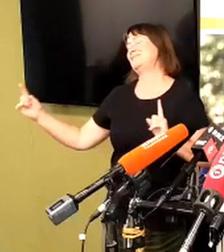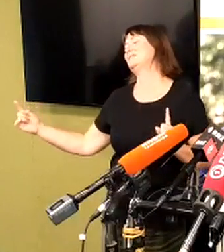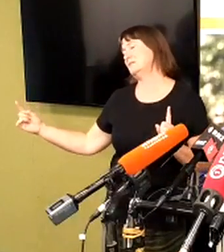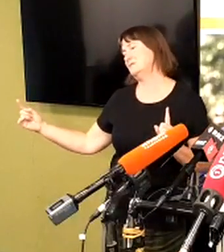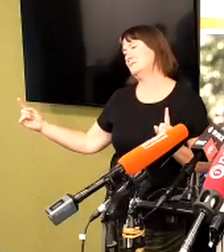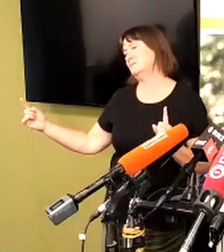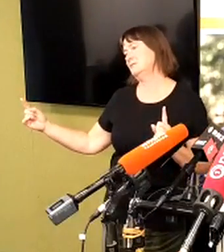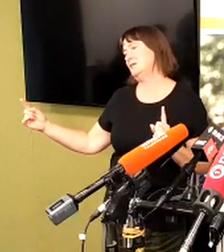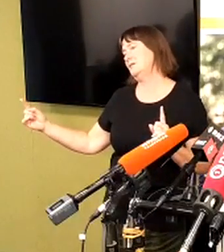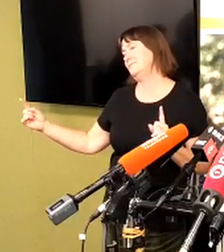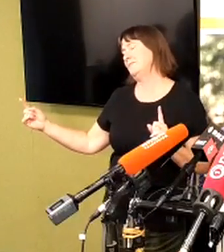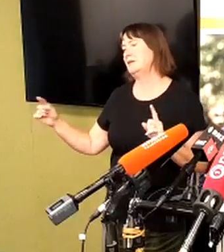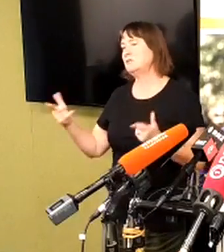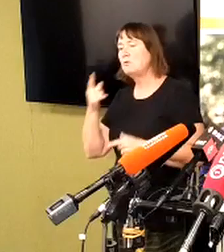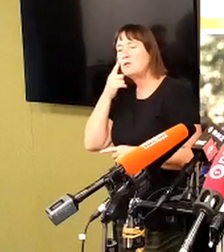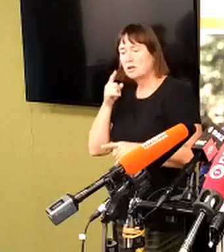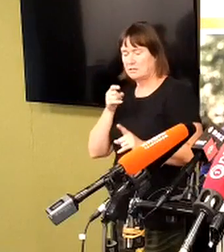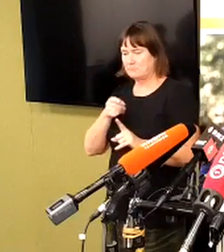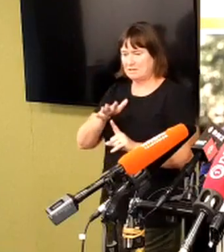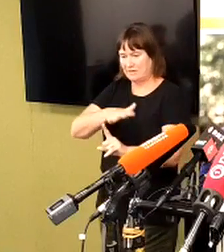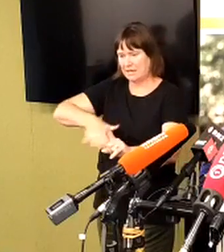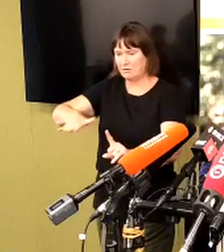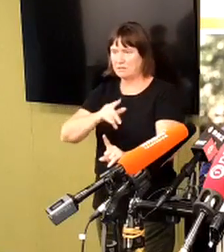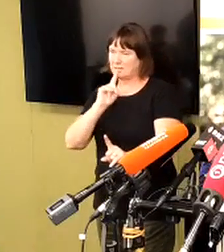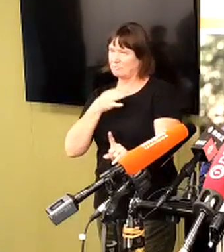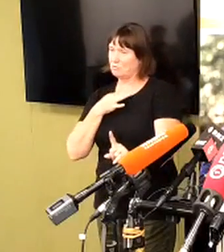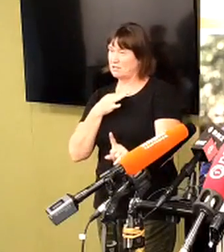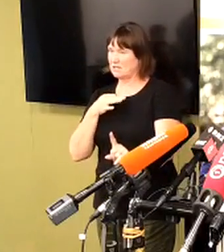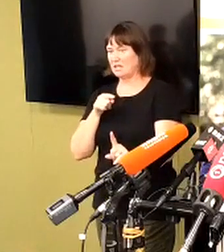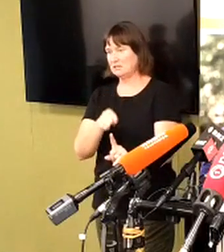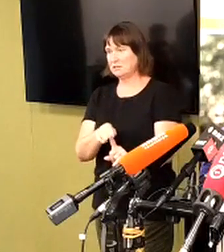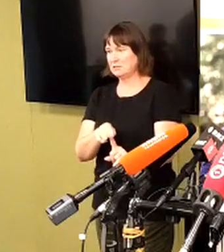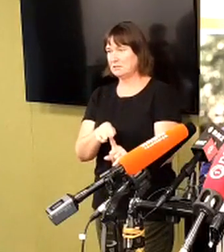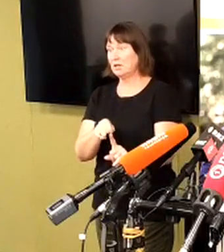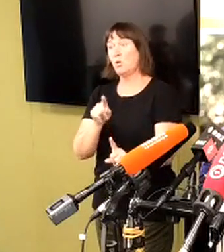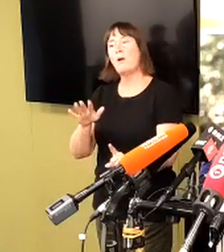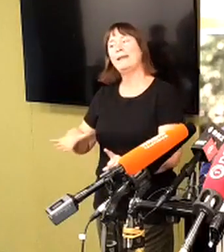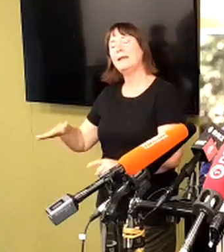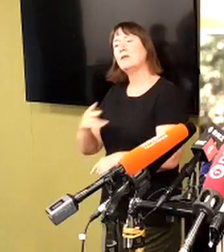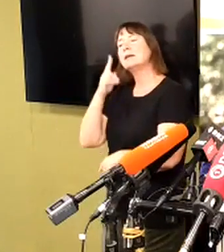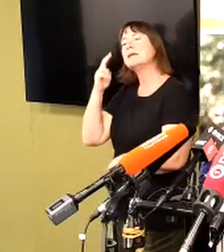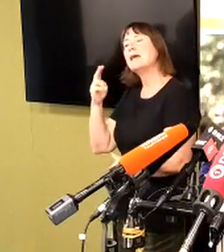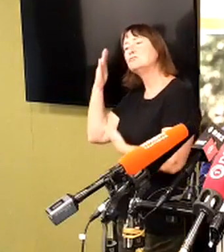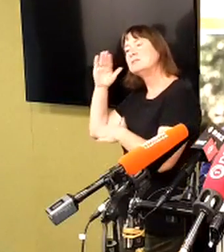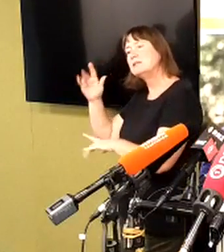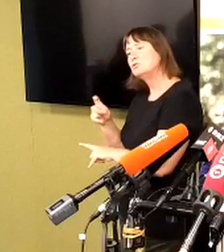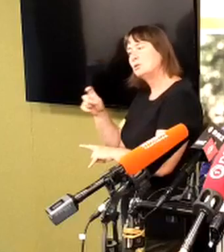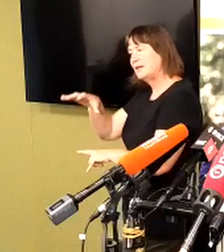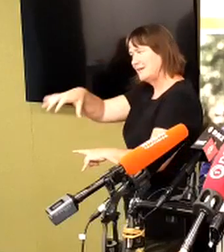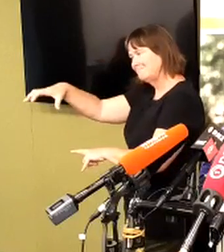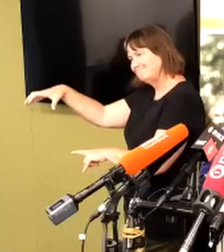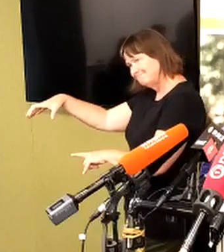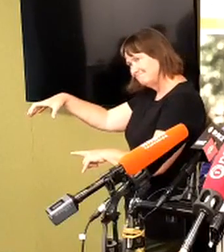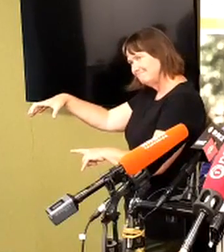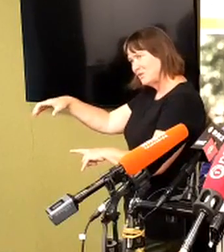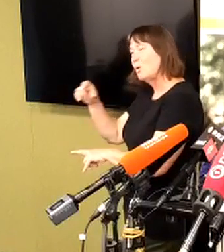looking at specific settings where people might be at risk, and one of those is aged residential care, and we've seen in a couple of